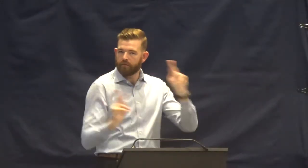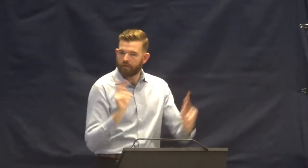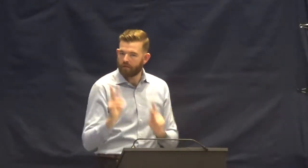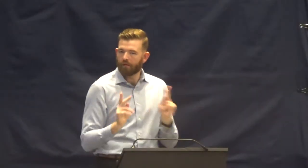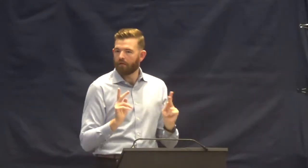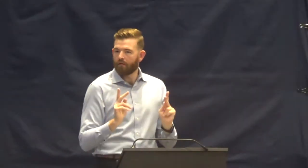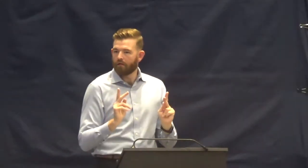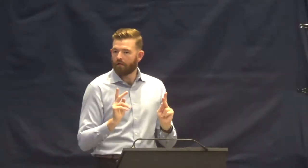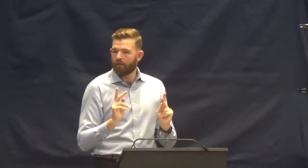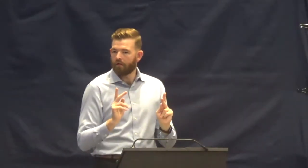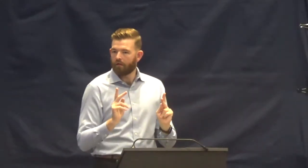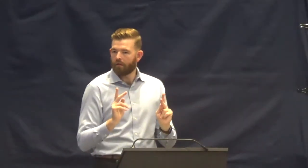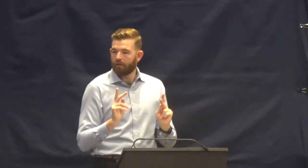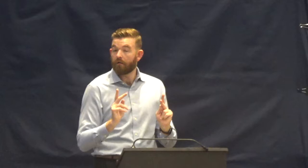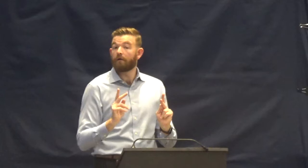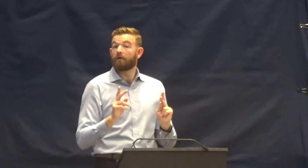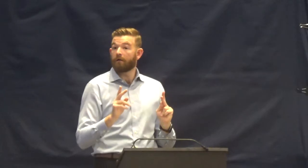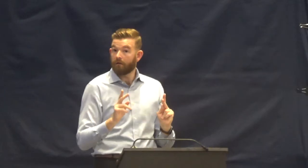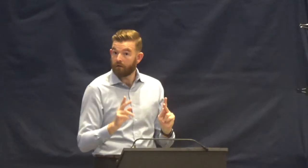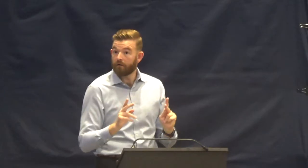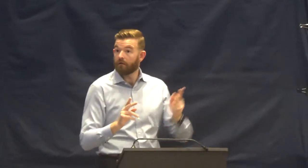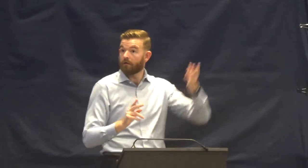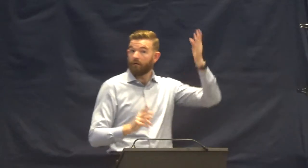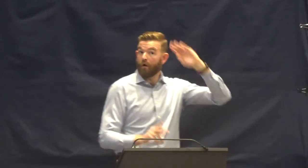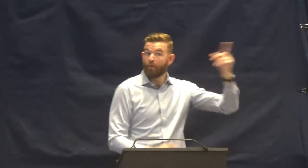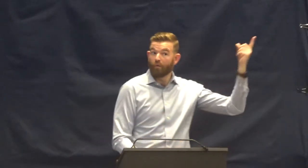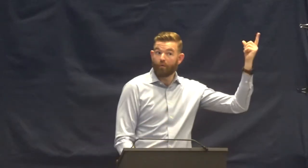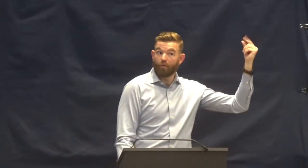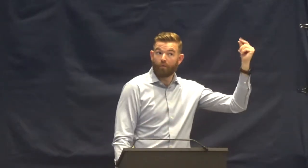God was on the side of those who were wealthy and powerful.